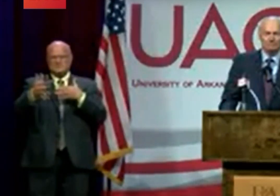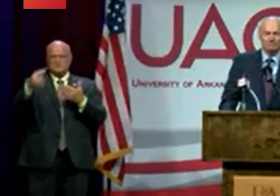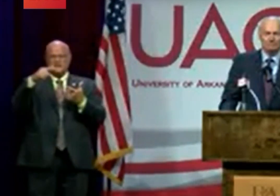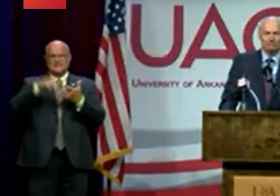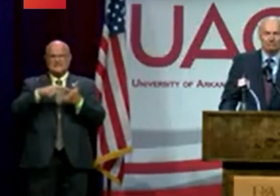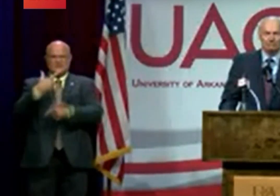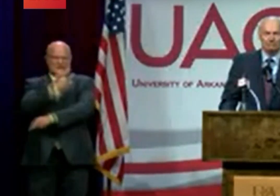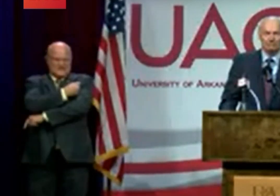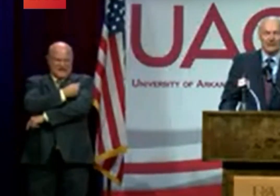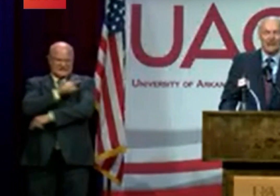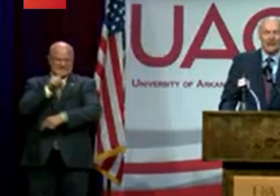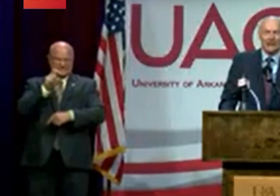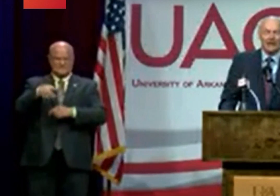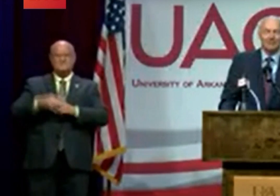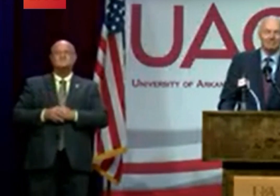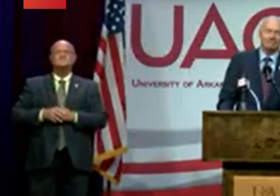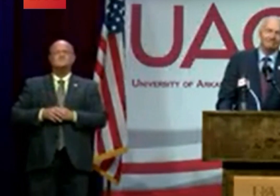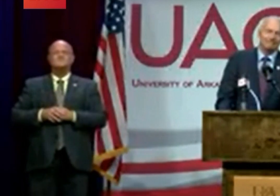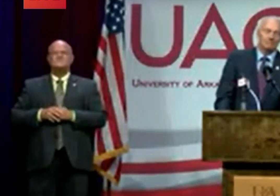a vaccine?